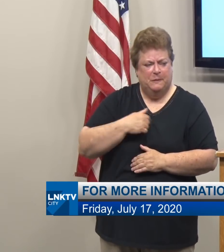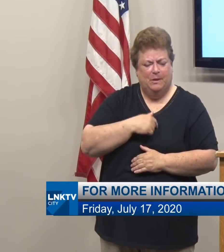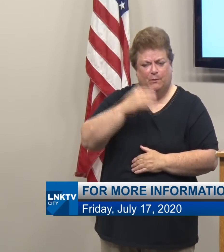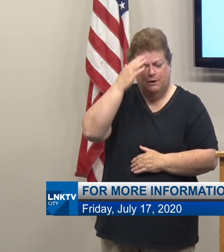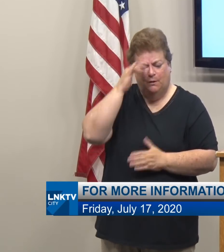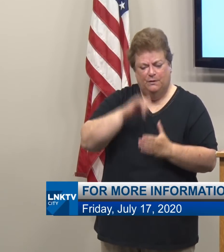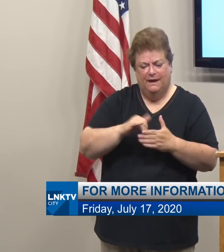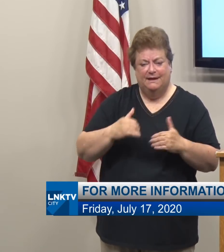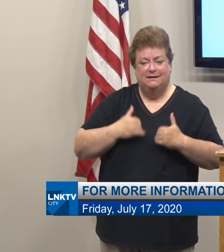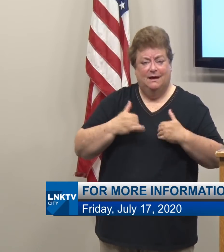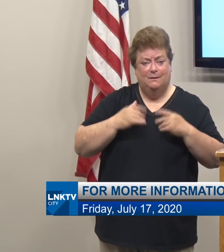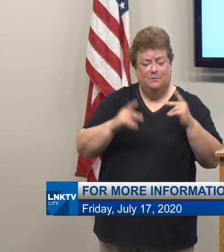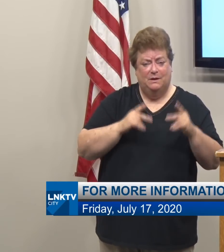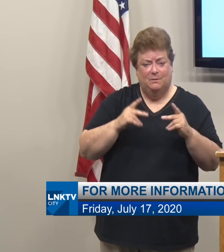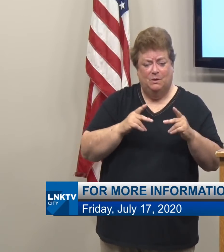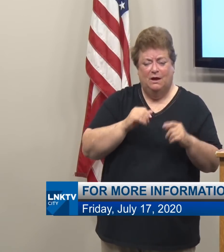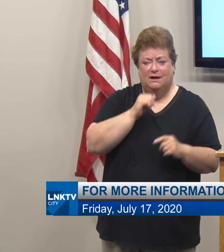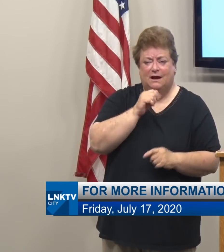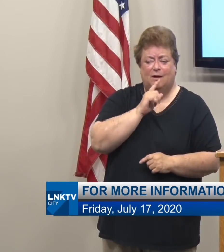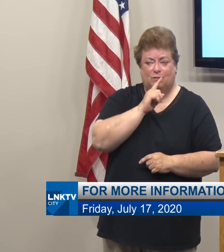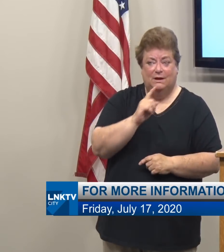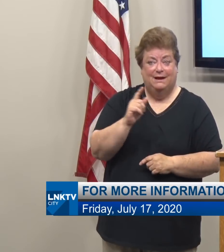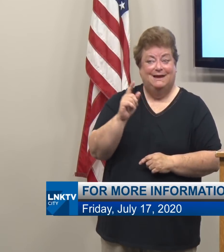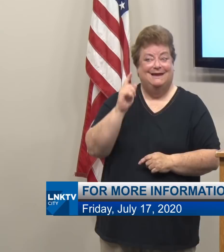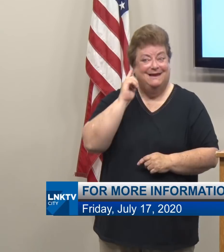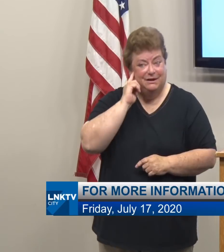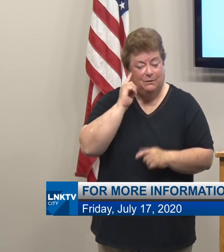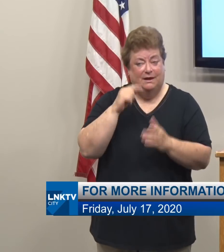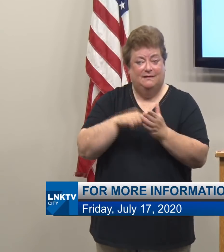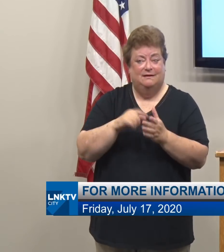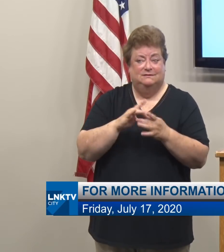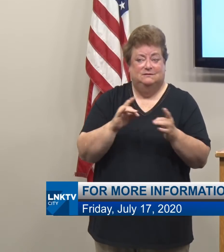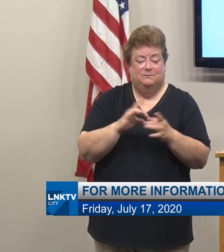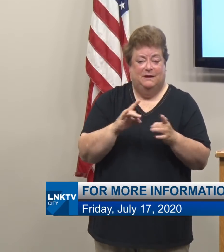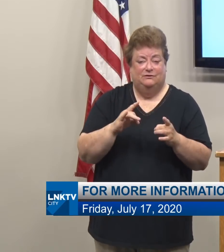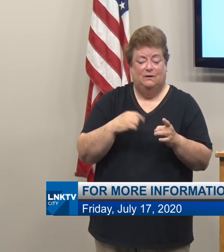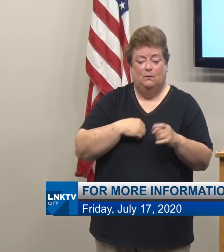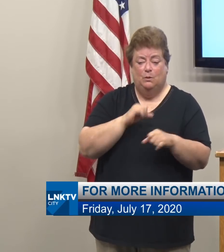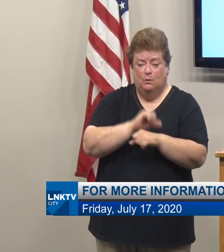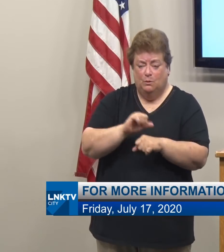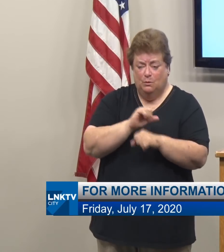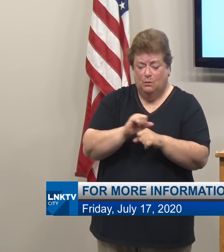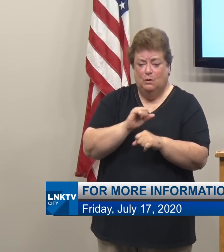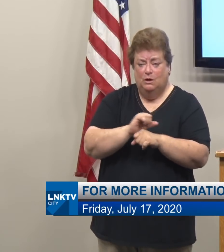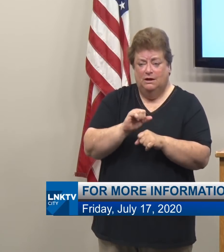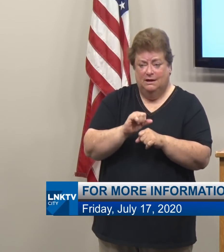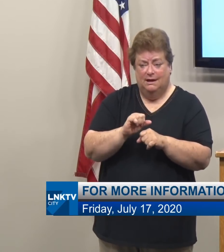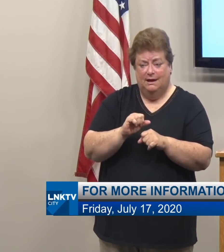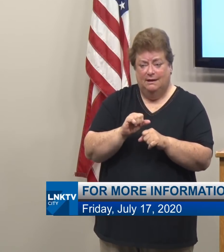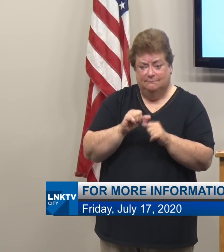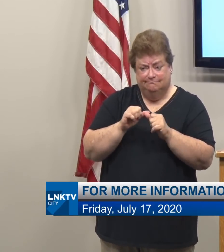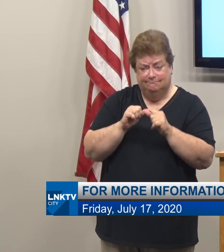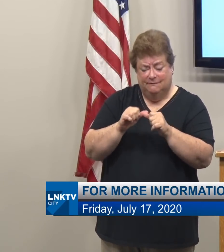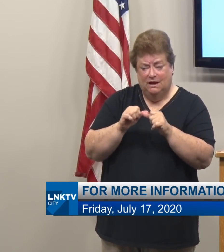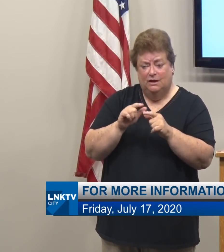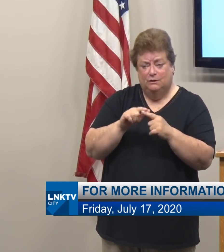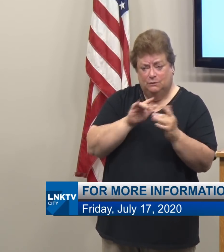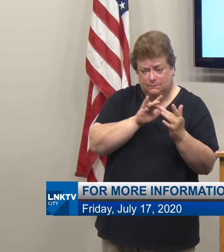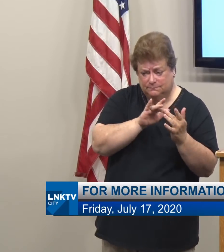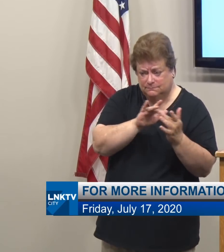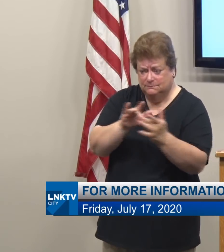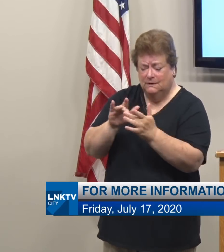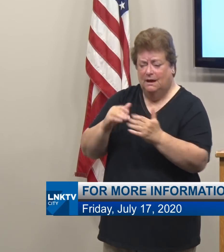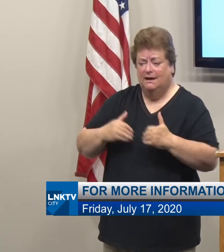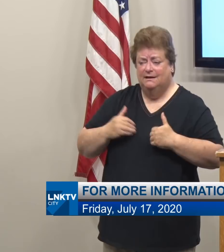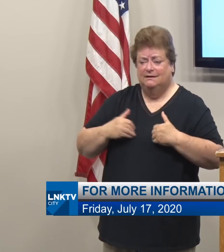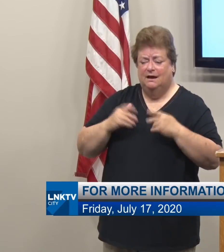young people aren't necessarily hearing the message, and we will continue to work diligently across our community to reach young people who, of course,